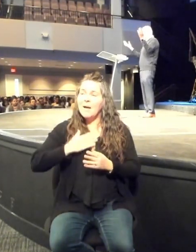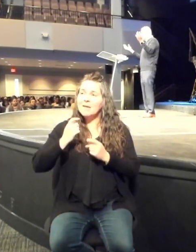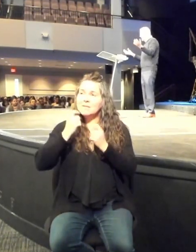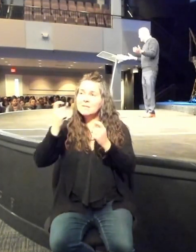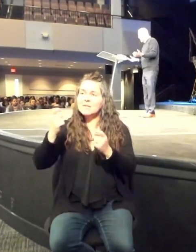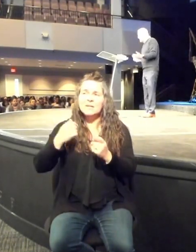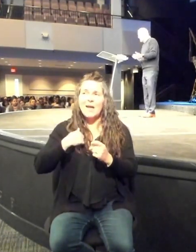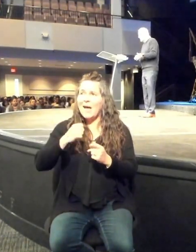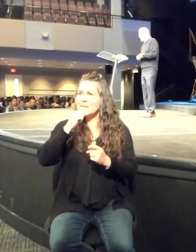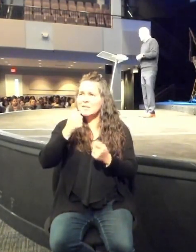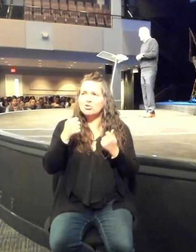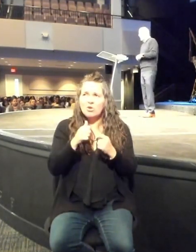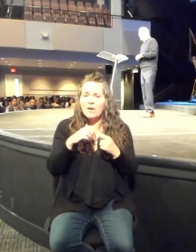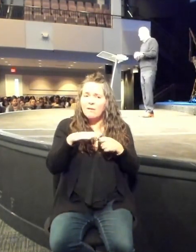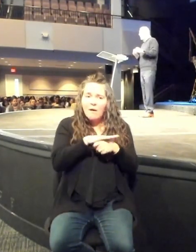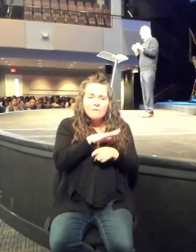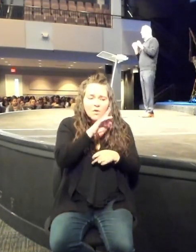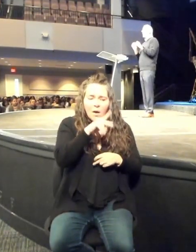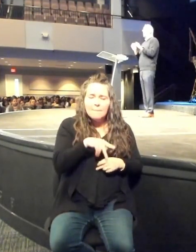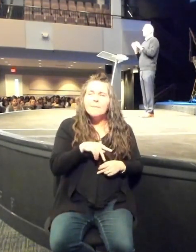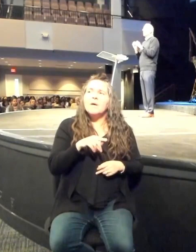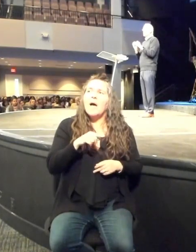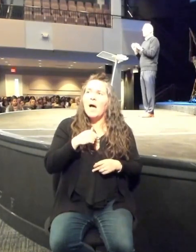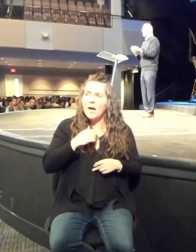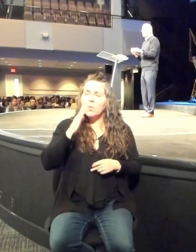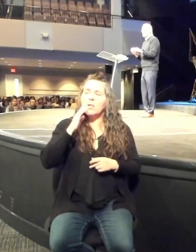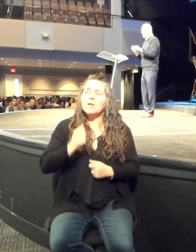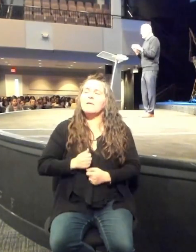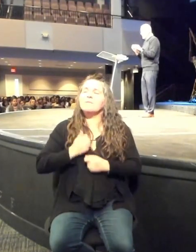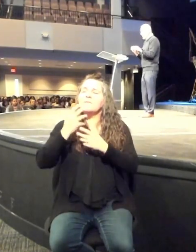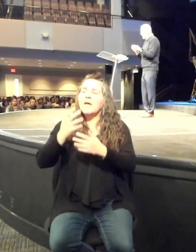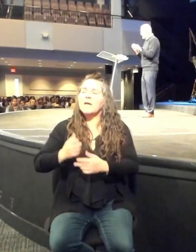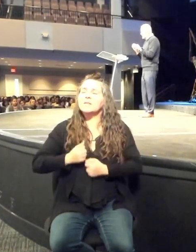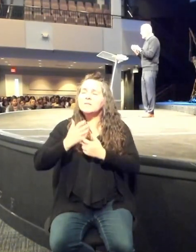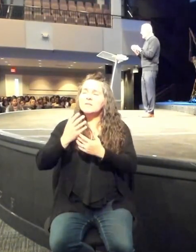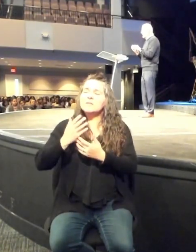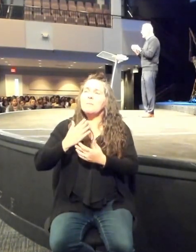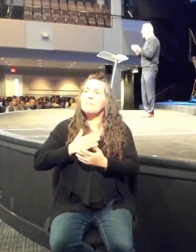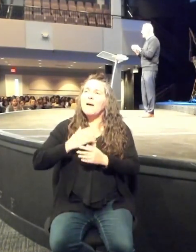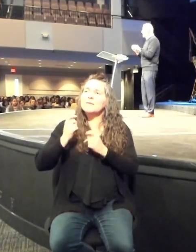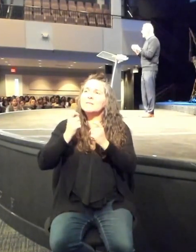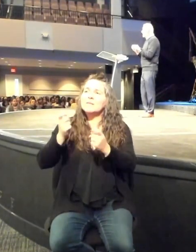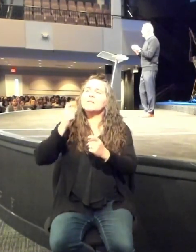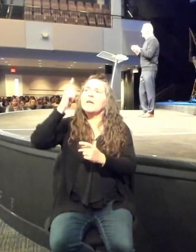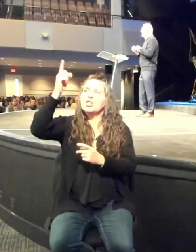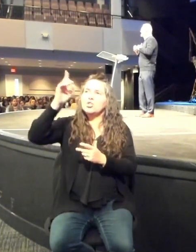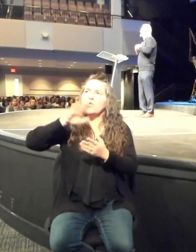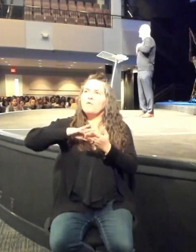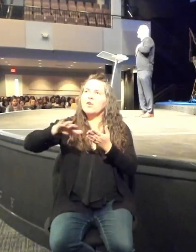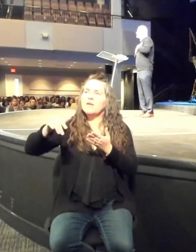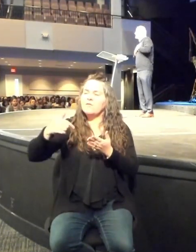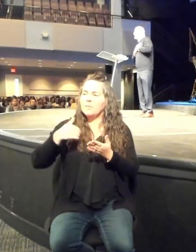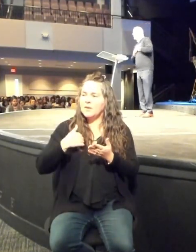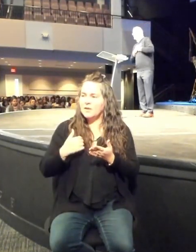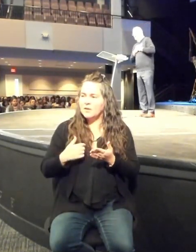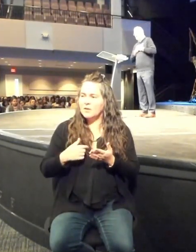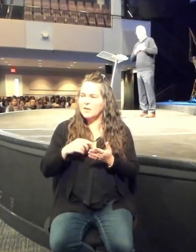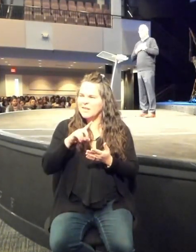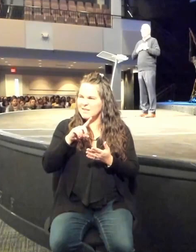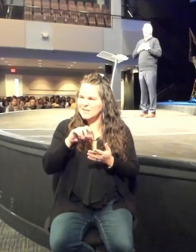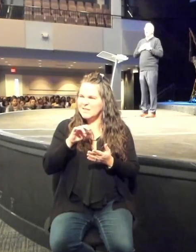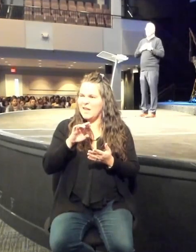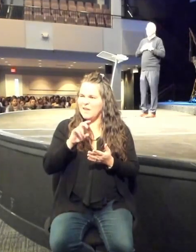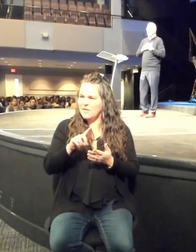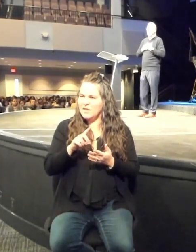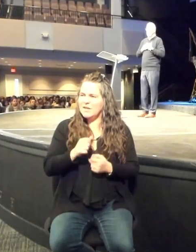confess my transgressions to the Lord, and you forgave the guilt of my sin." David expressed tender love